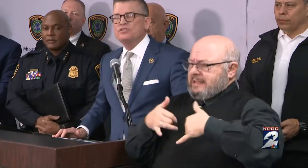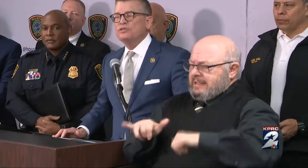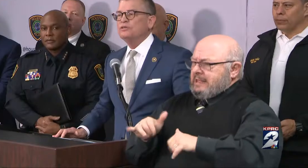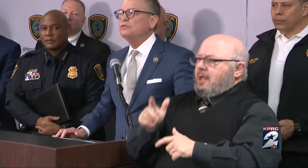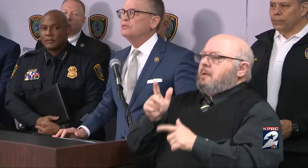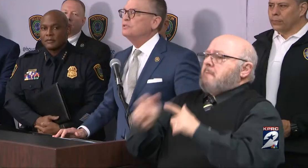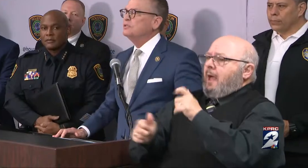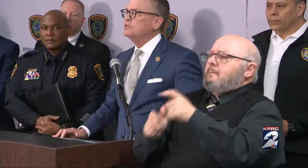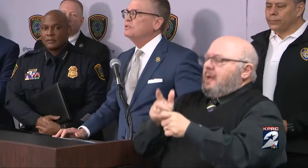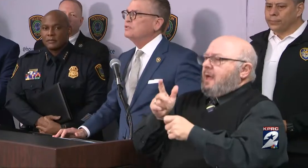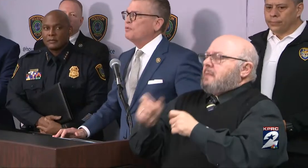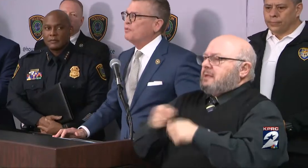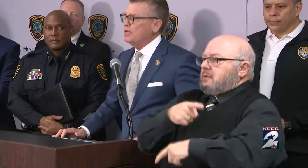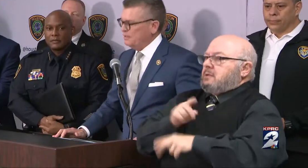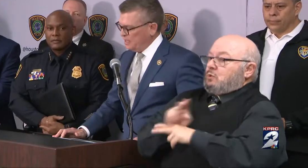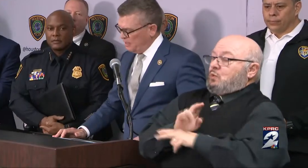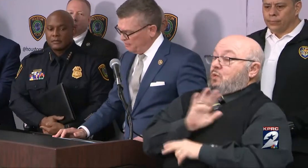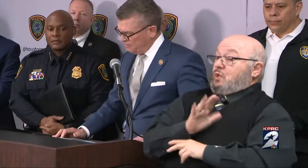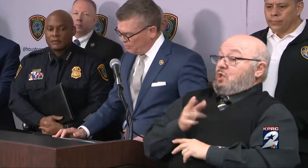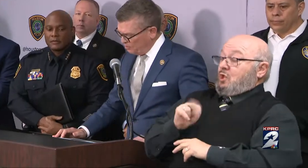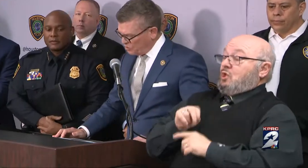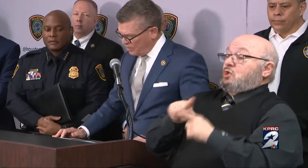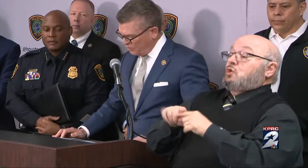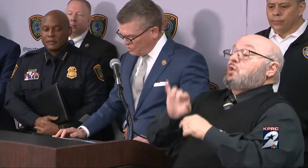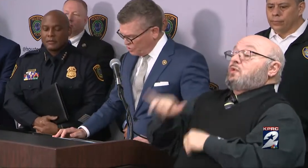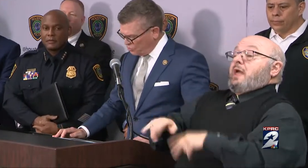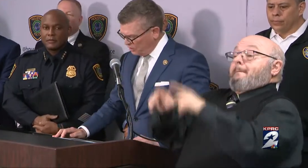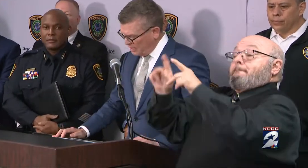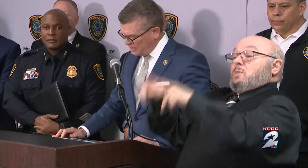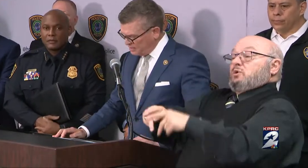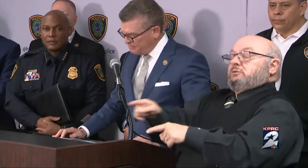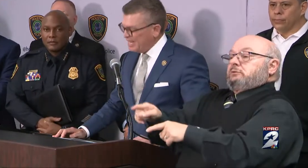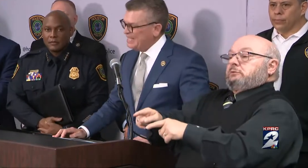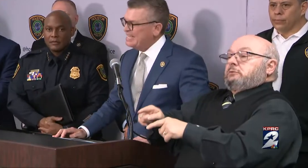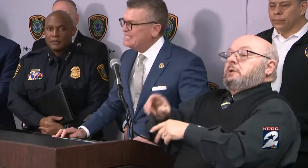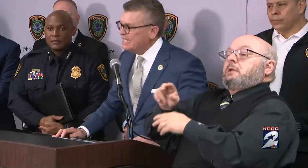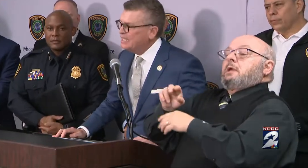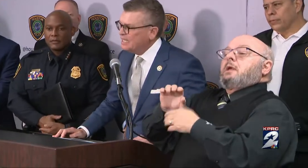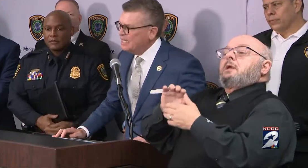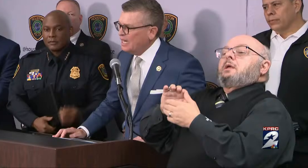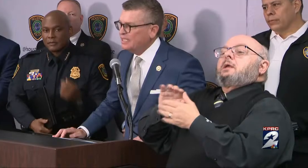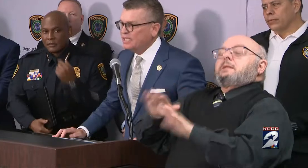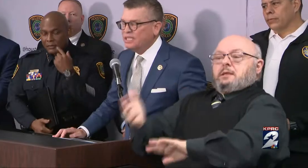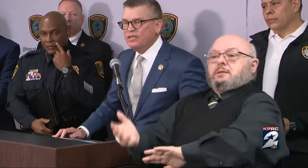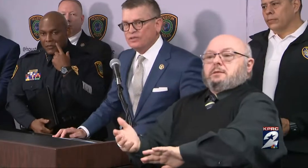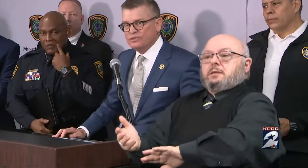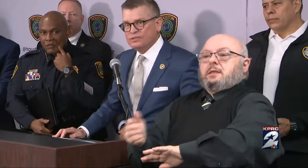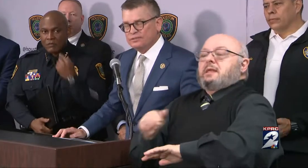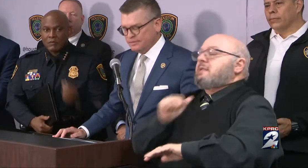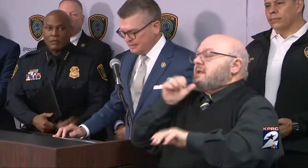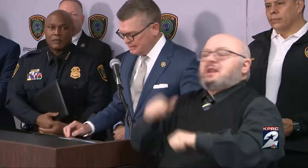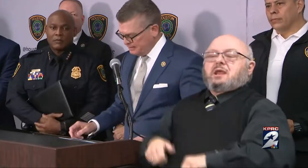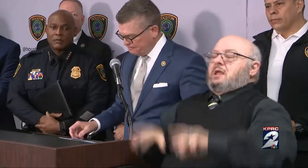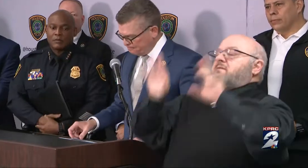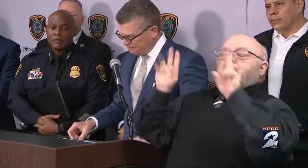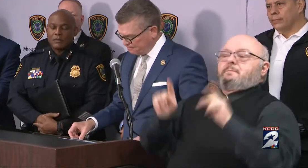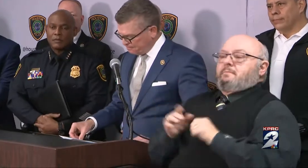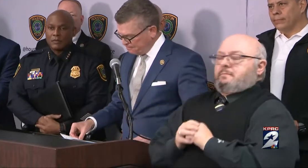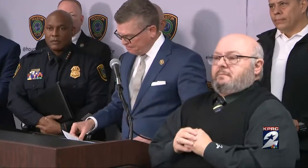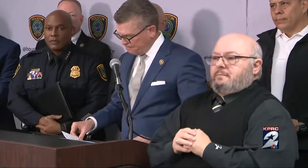fire until the perpetrator was neutralized. And they did not yield.